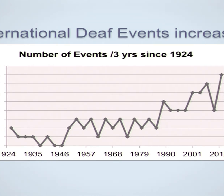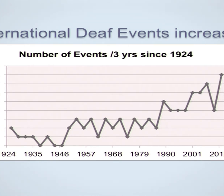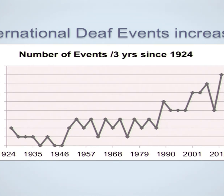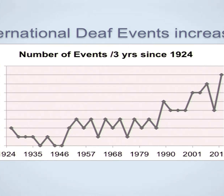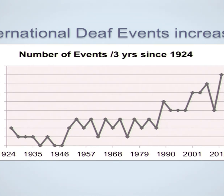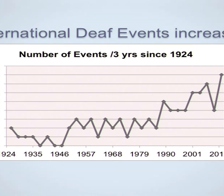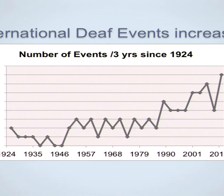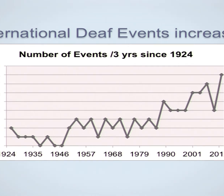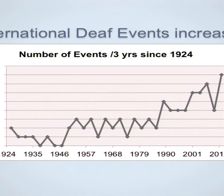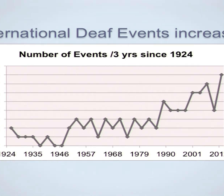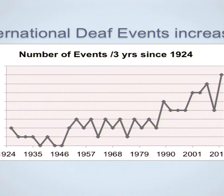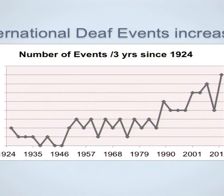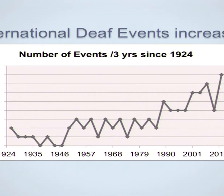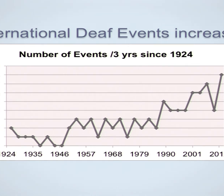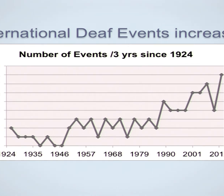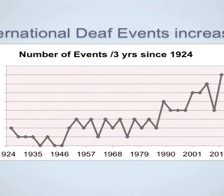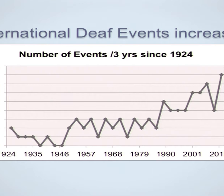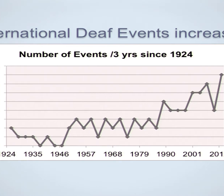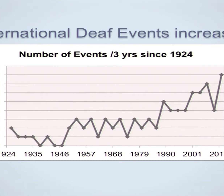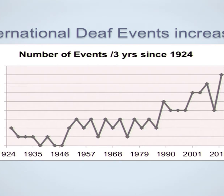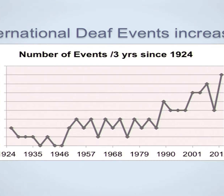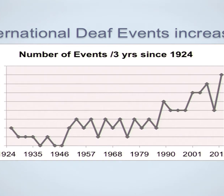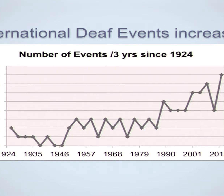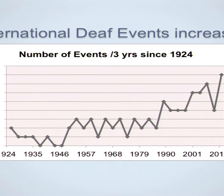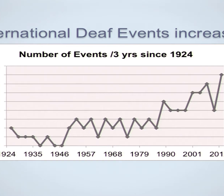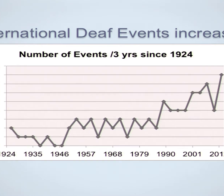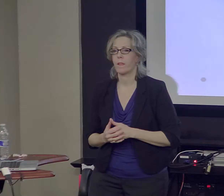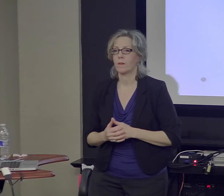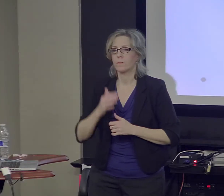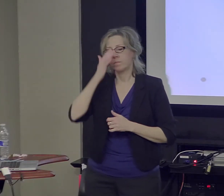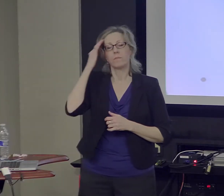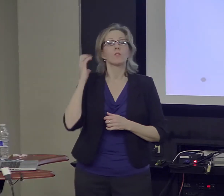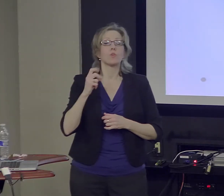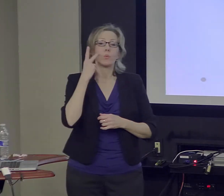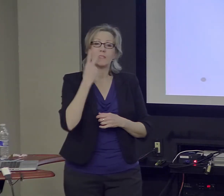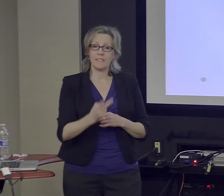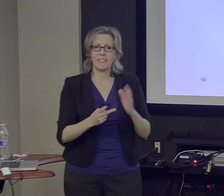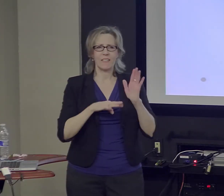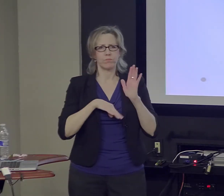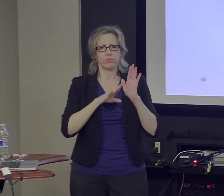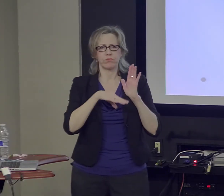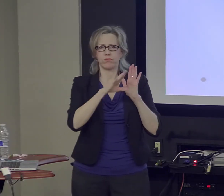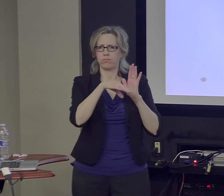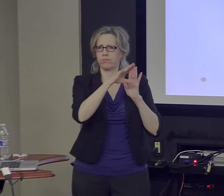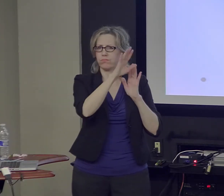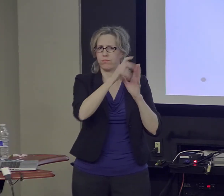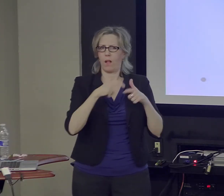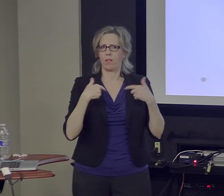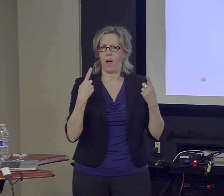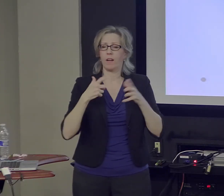per 3 years since 1924 that include international deaf